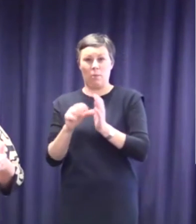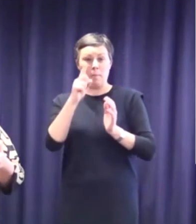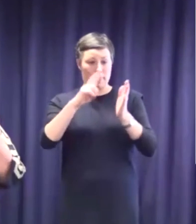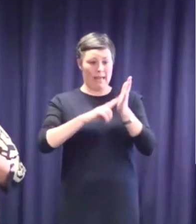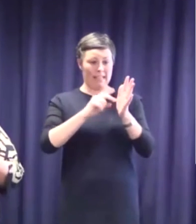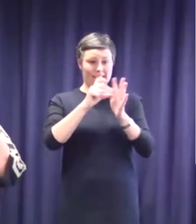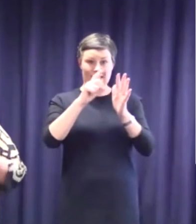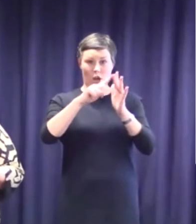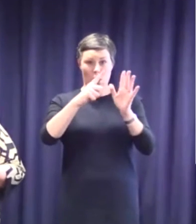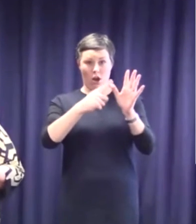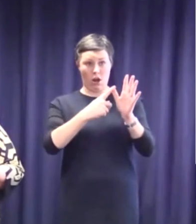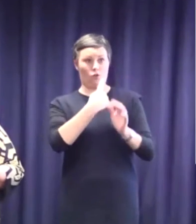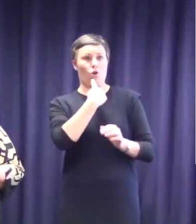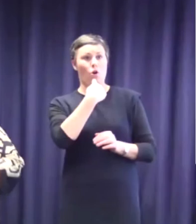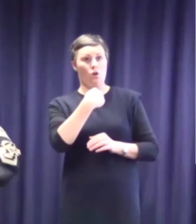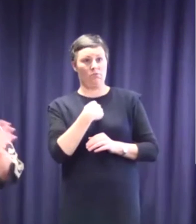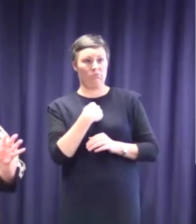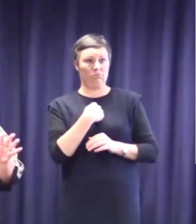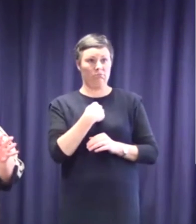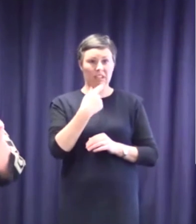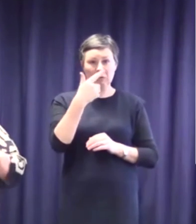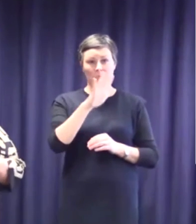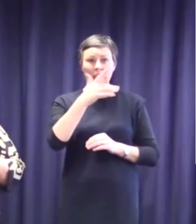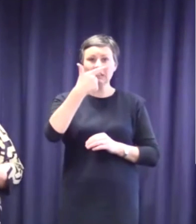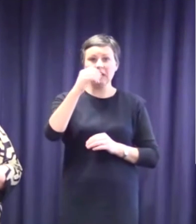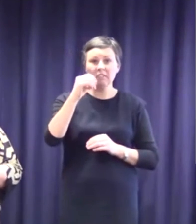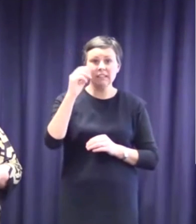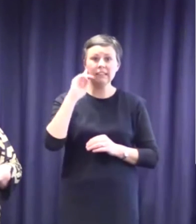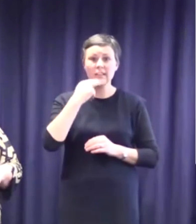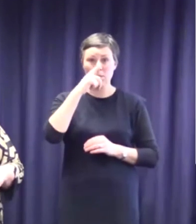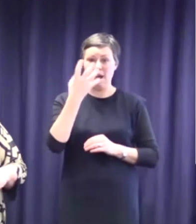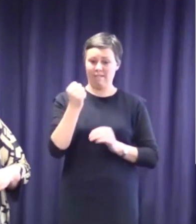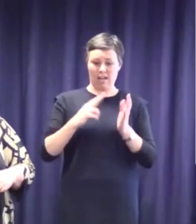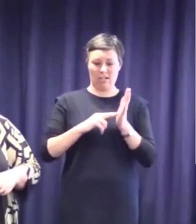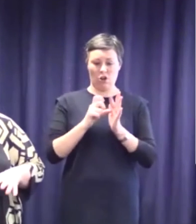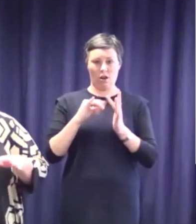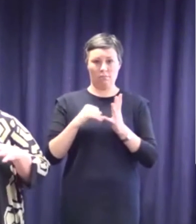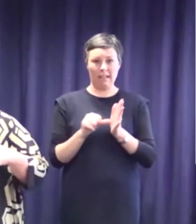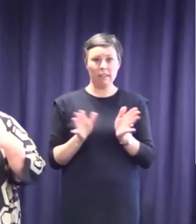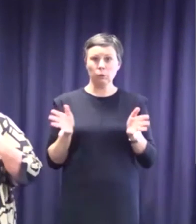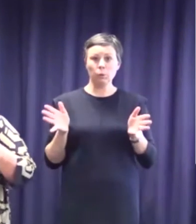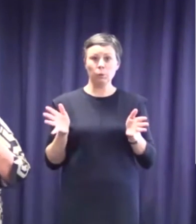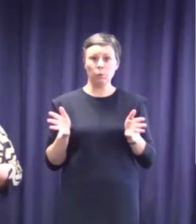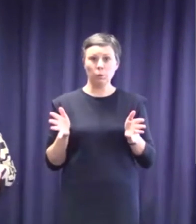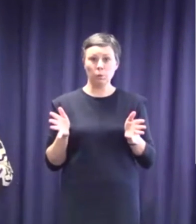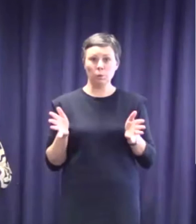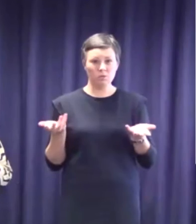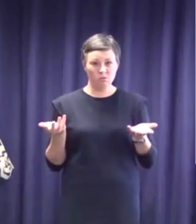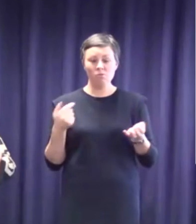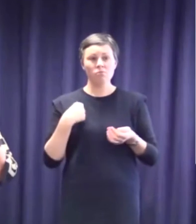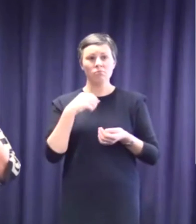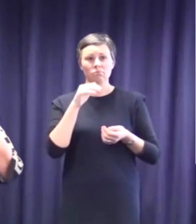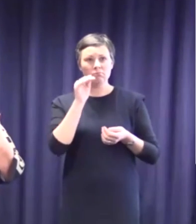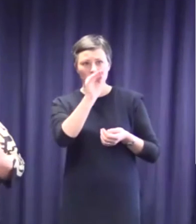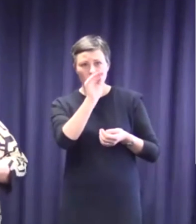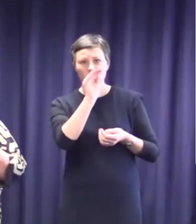70 people, 70 members of the deaf community, that's it, at the moment have NDIS packages. So we have been saying